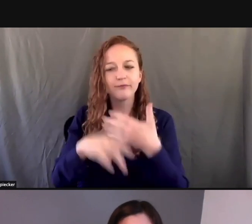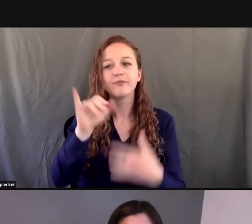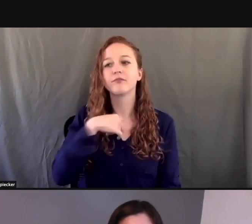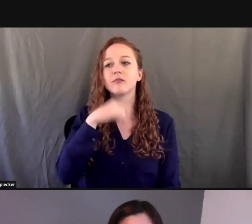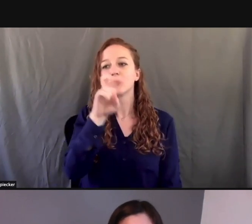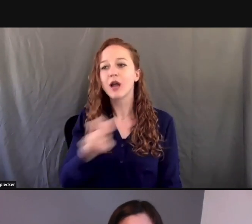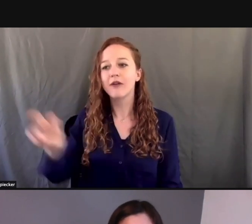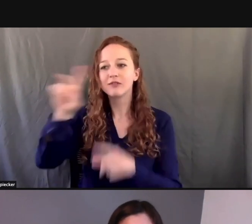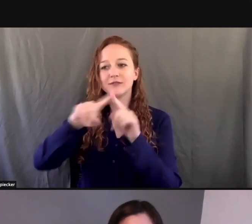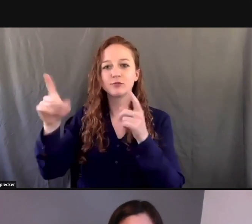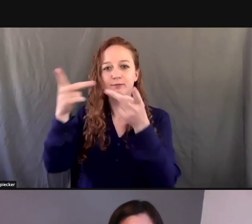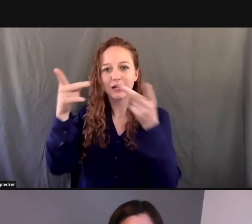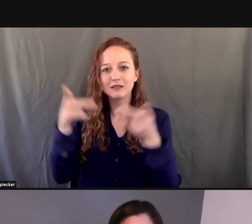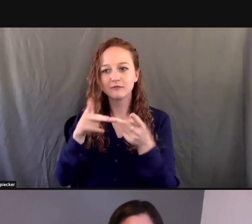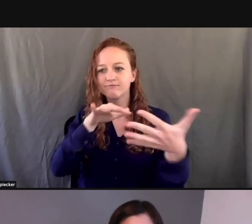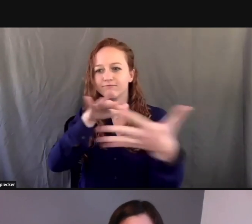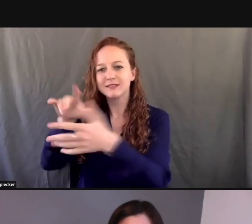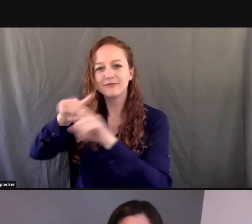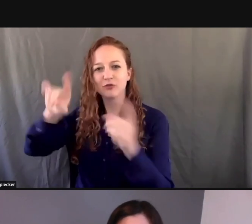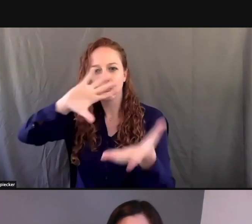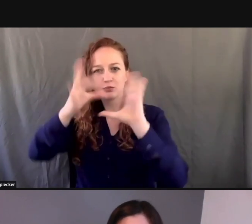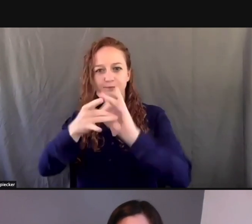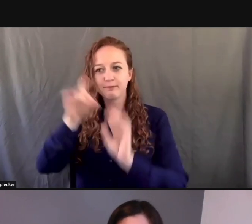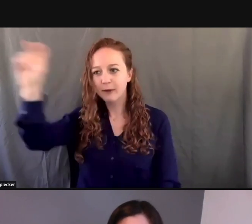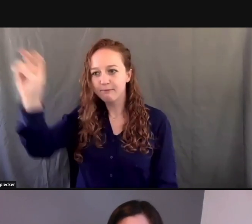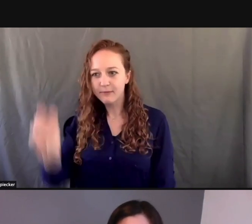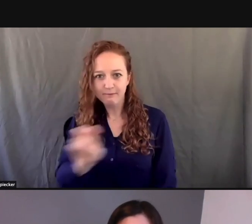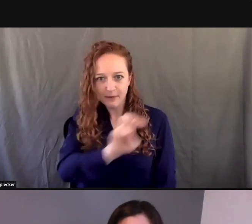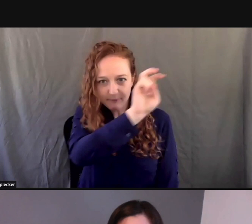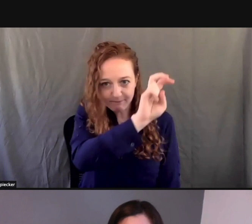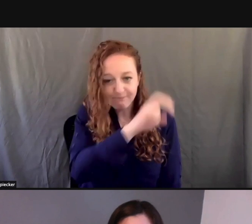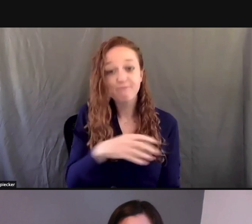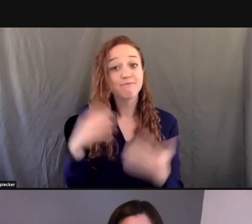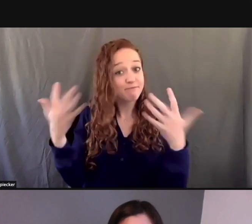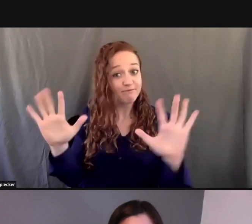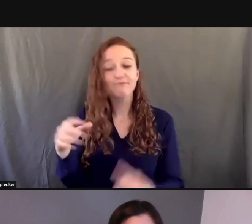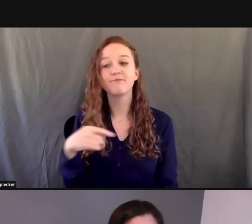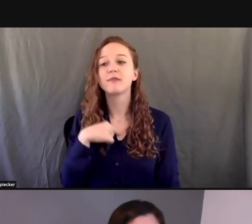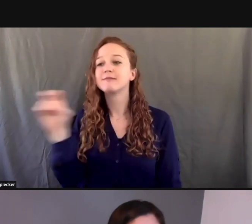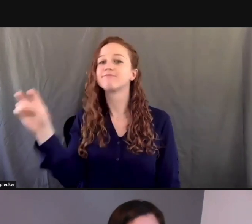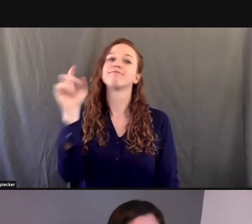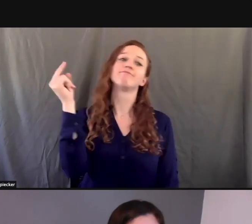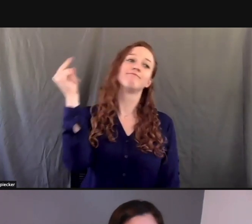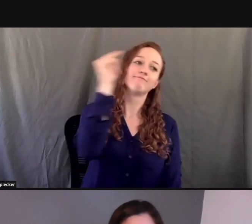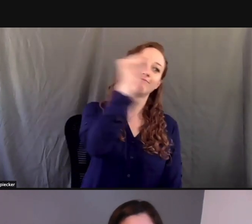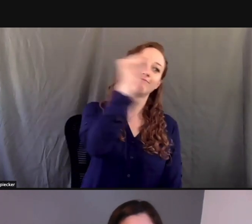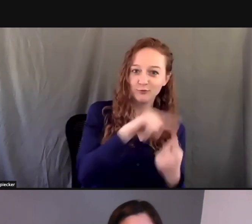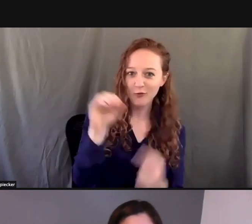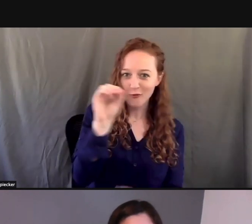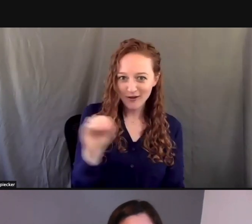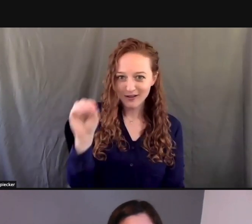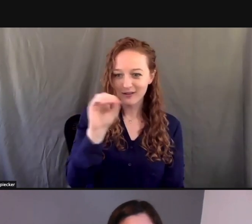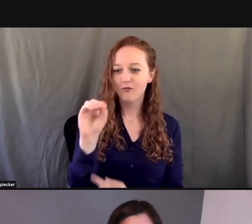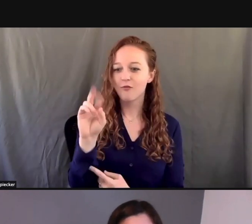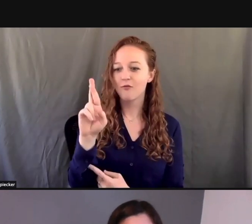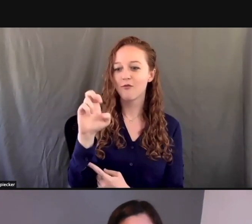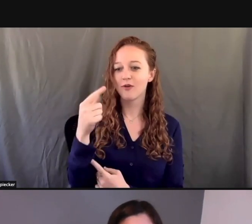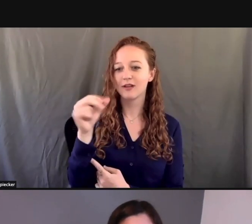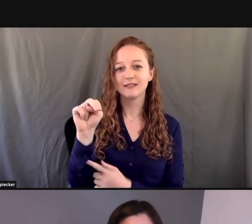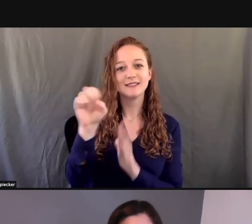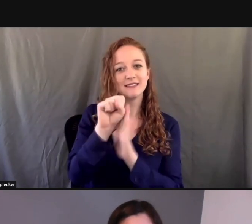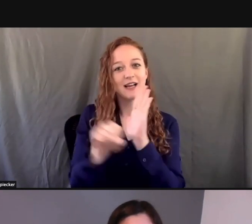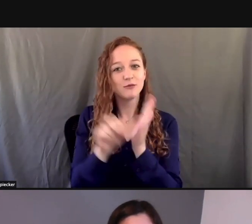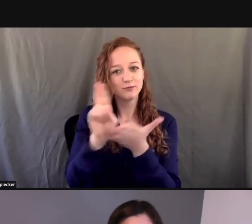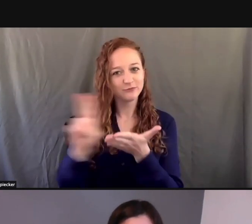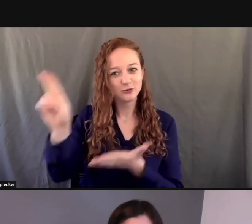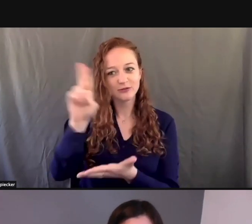I was an astronaut. As you can see, I'm from the USA, from the Rochester School for the Deaf, going to the moon.